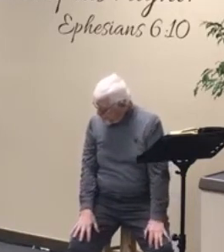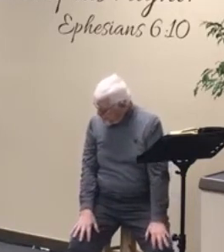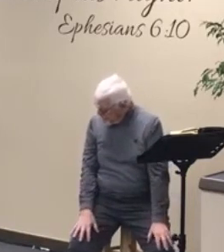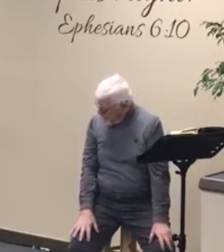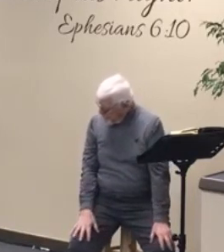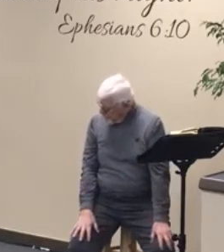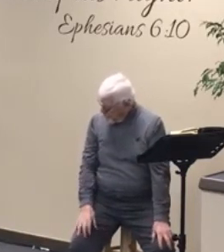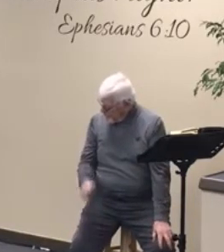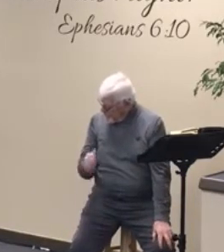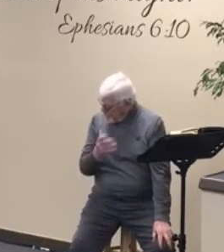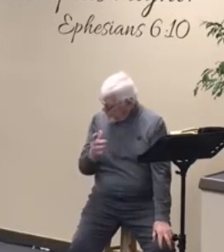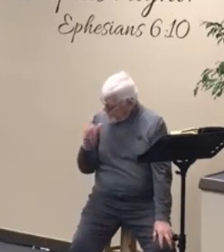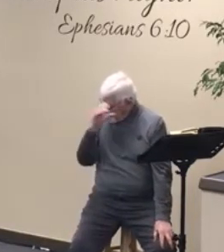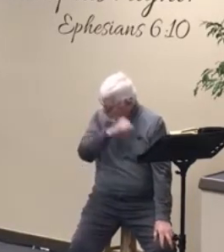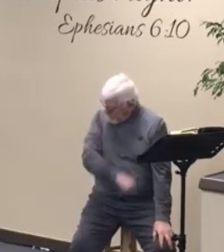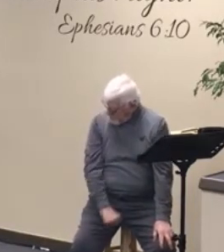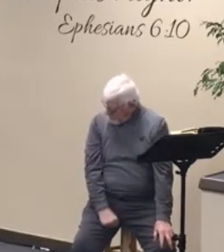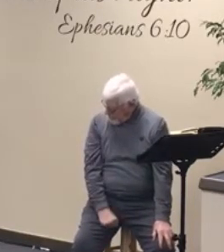there anything I missed?